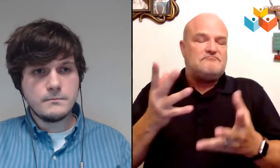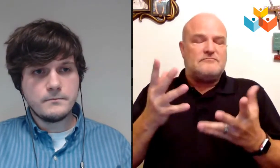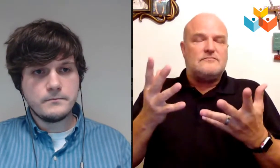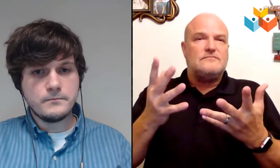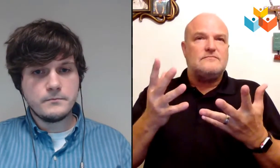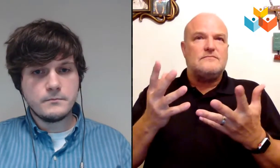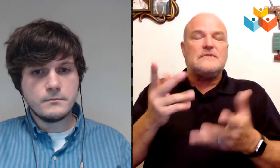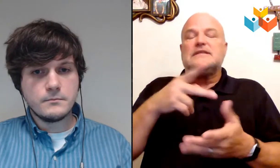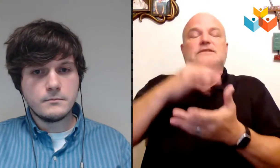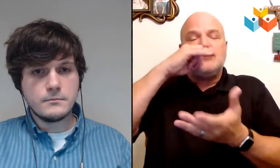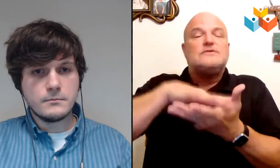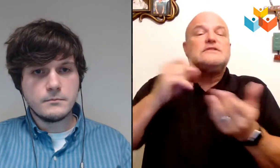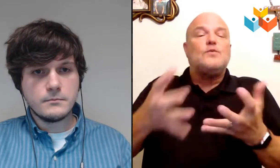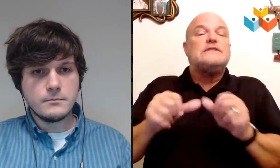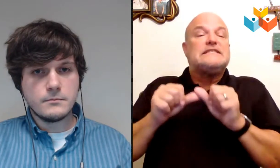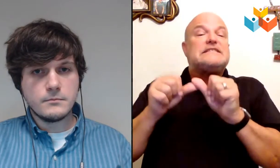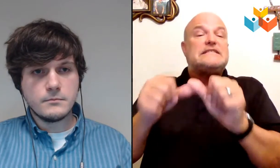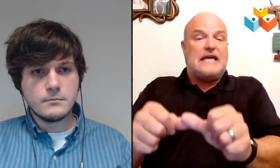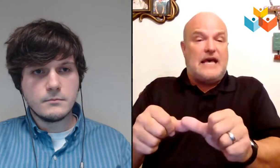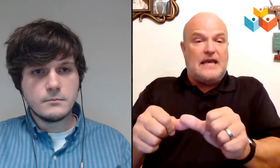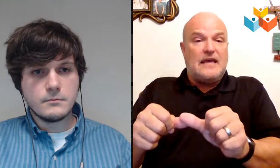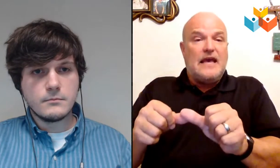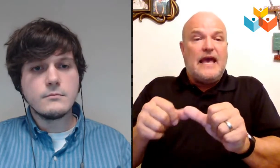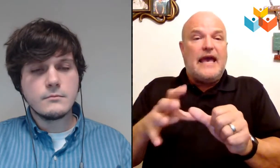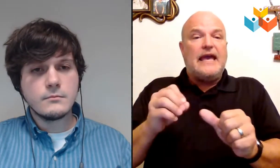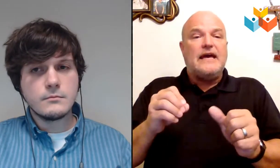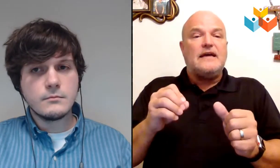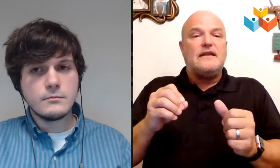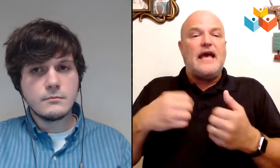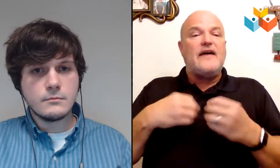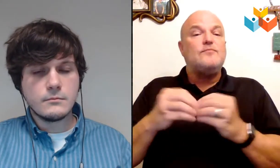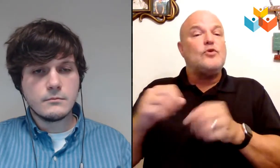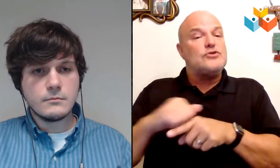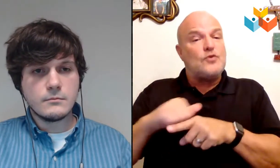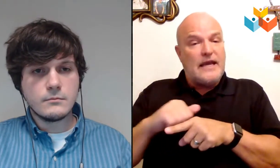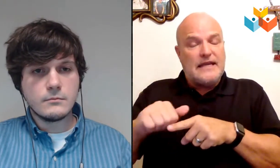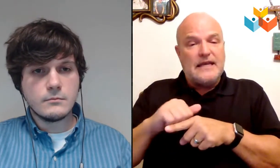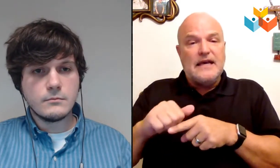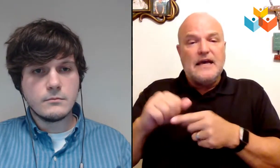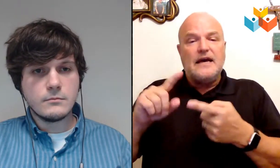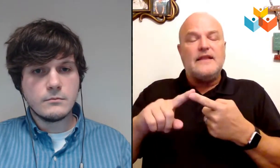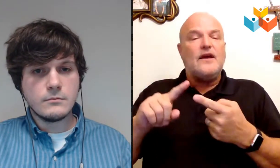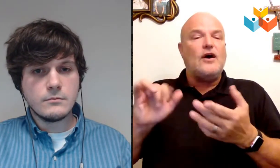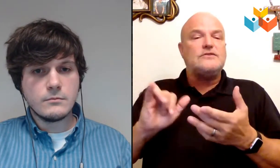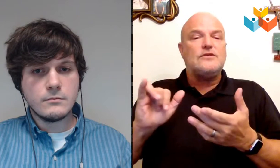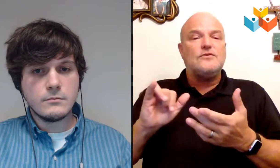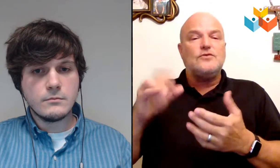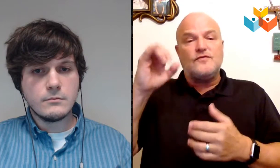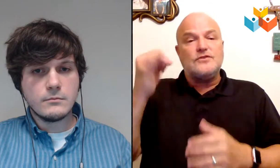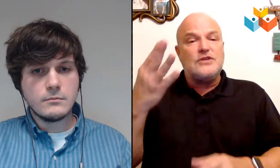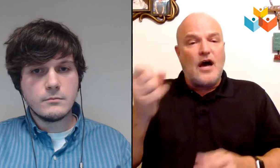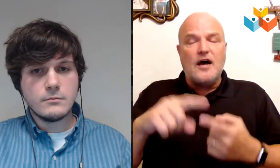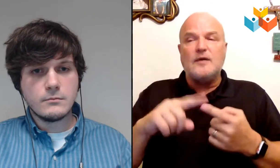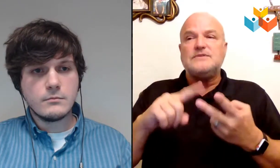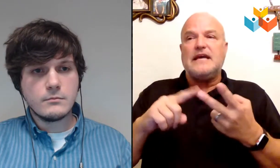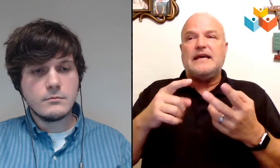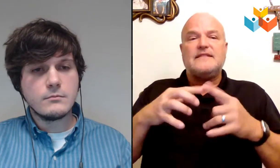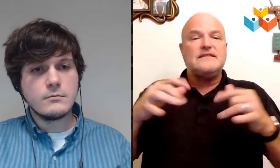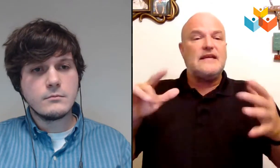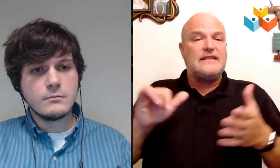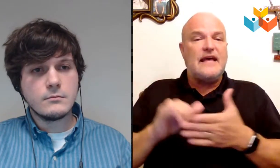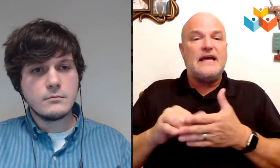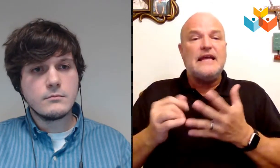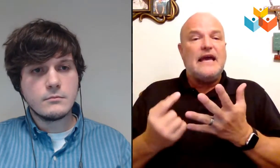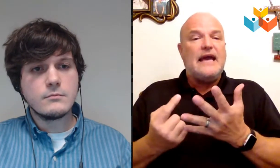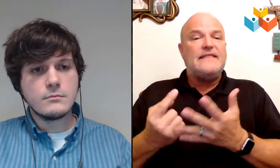keep students that want to stay and have more training. They also look for jobs and